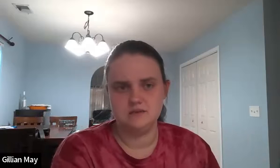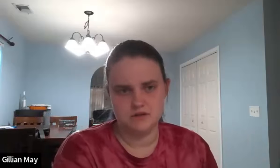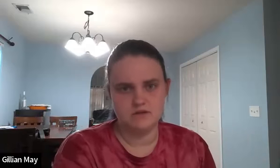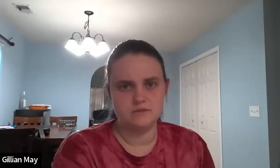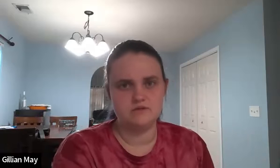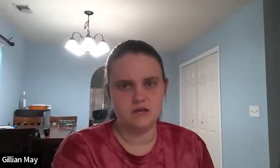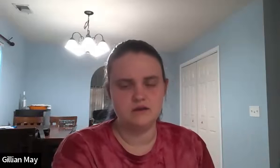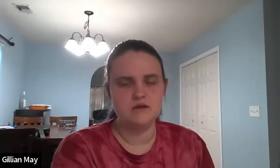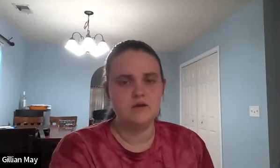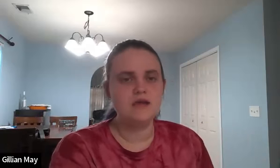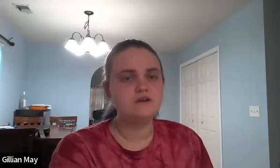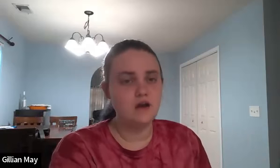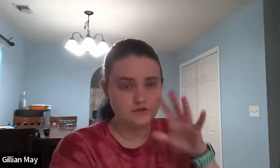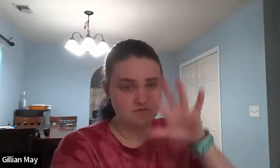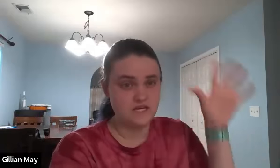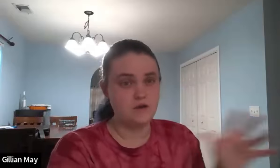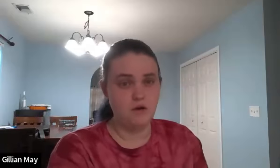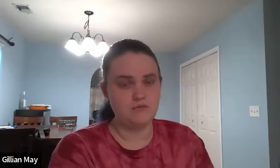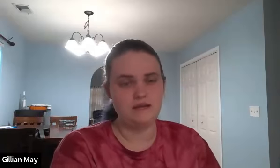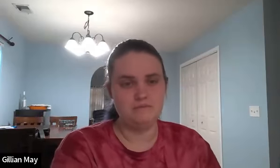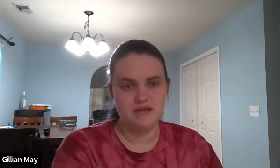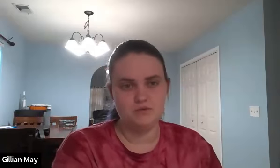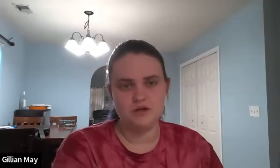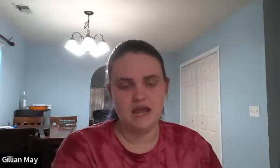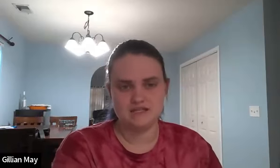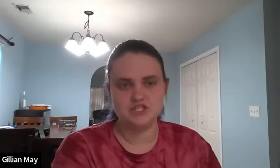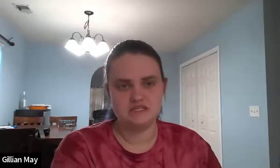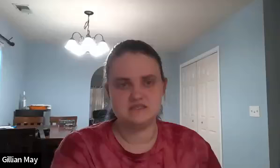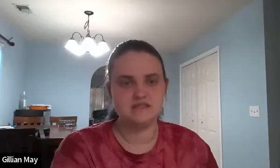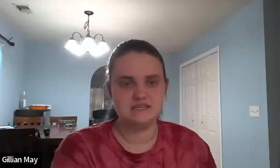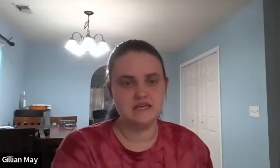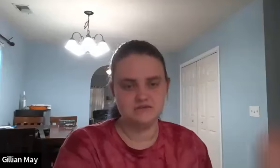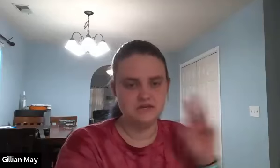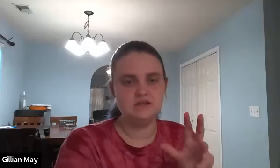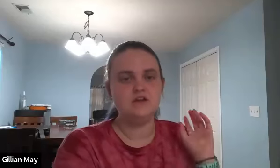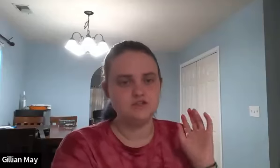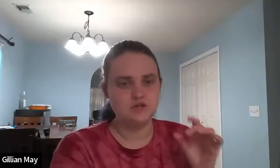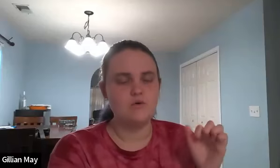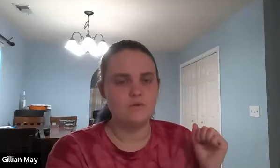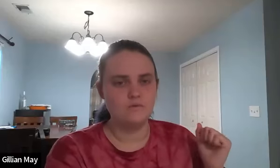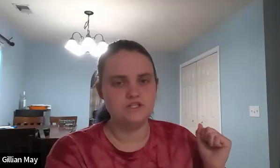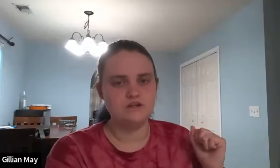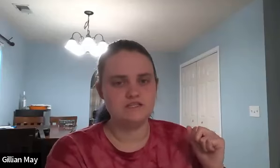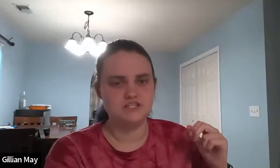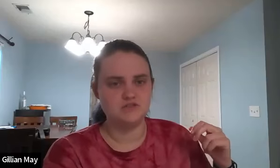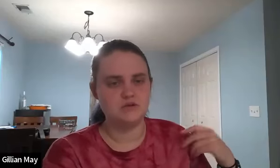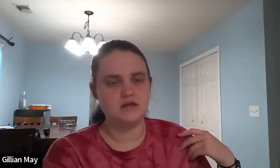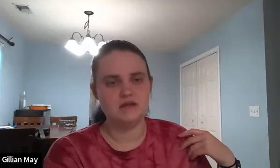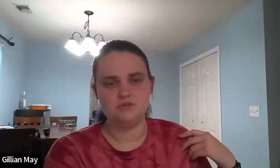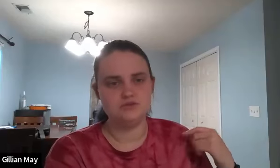email, that would be great. We have a colors video already made where it has just the signs given. So once you guys can check through it, you would